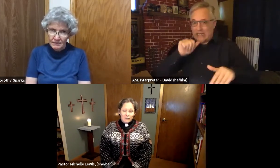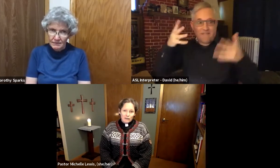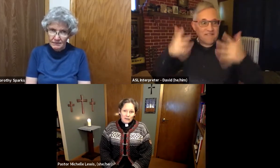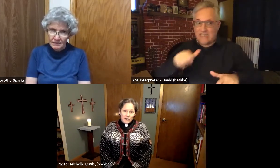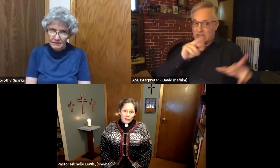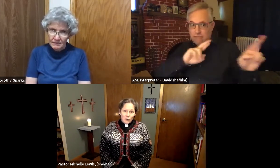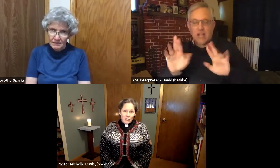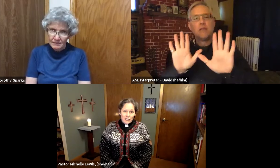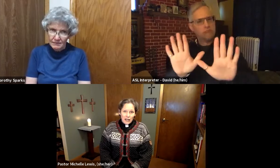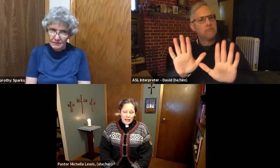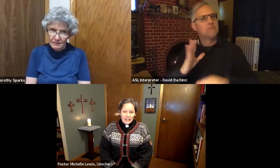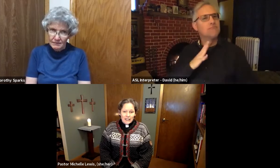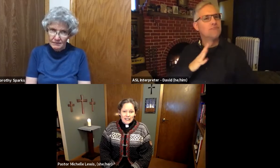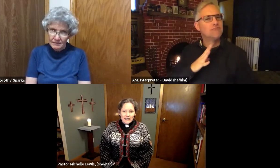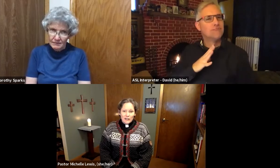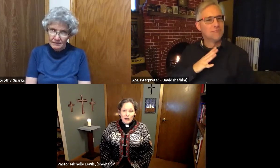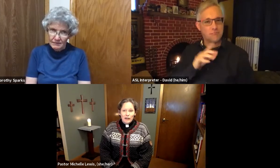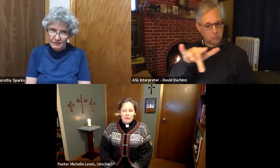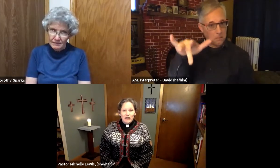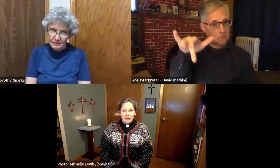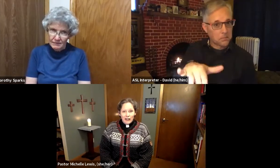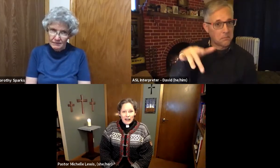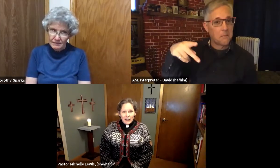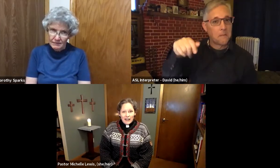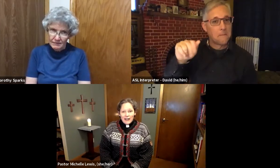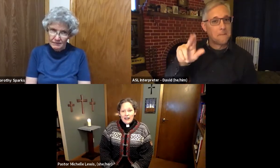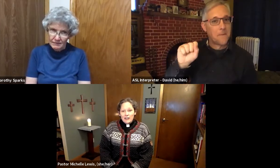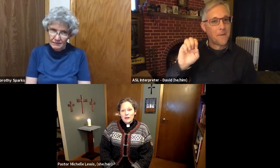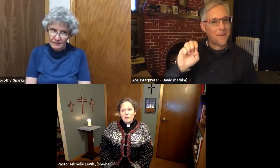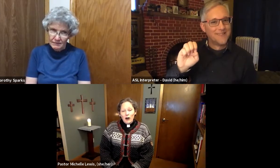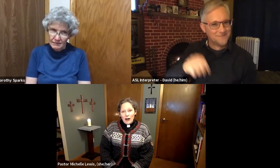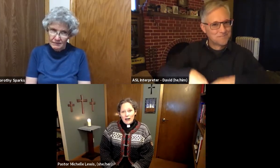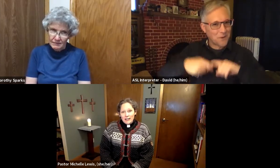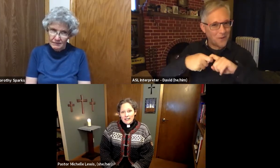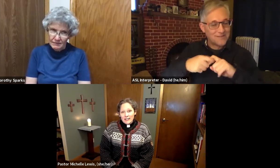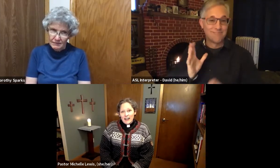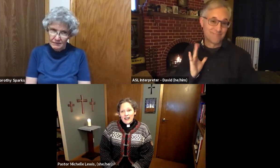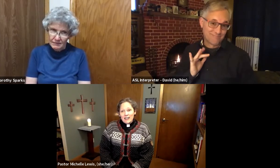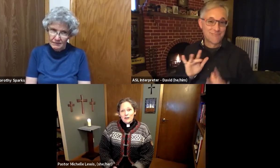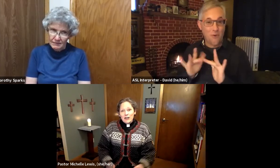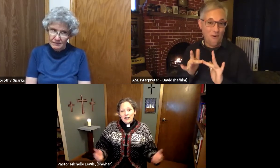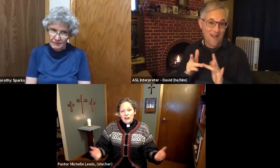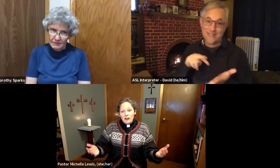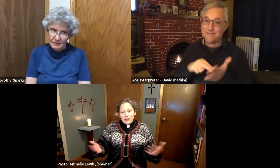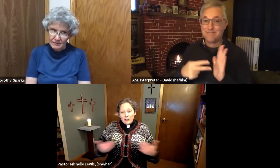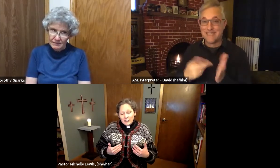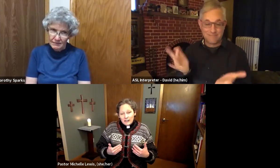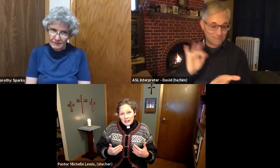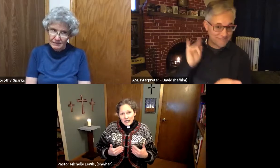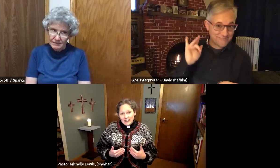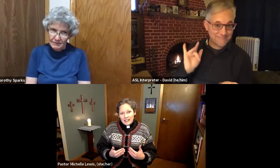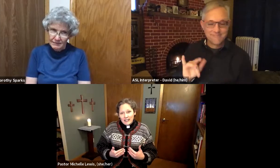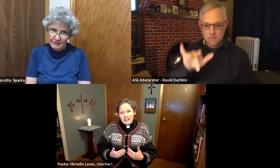service. That's one of the nice things about it being online. You can pause You can get all your